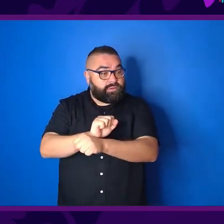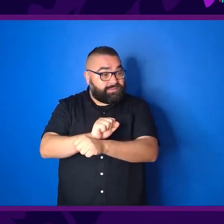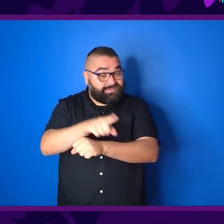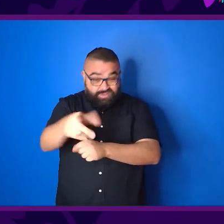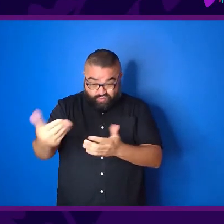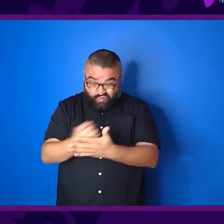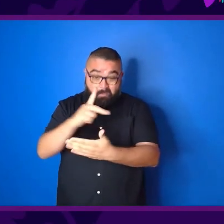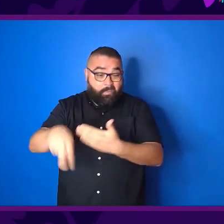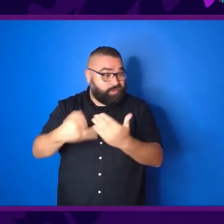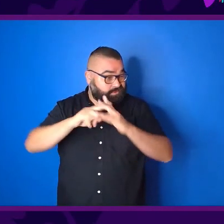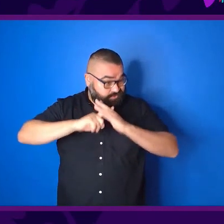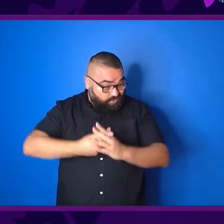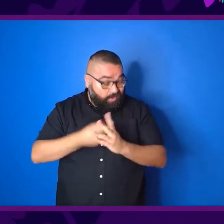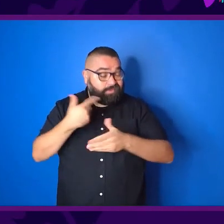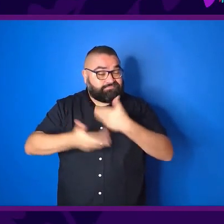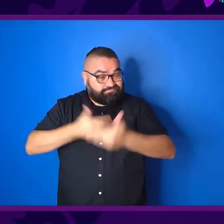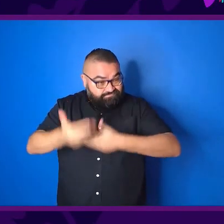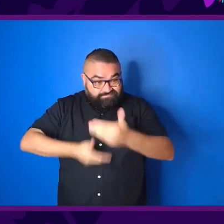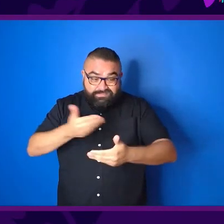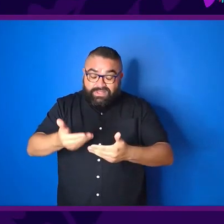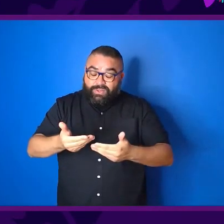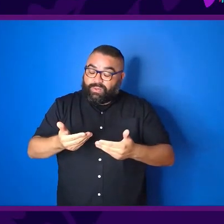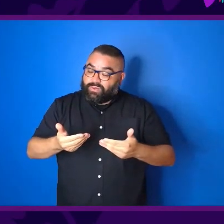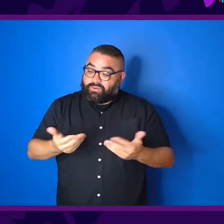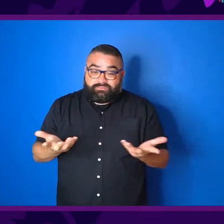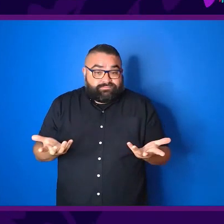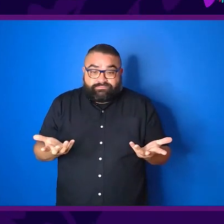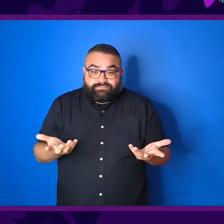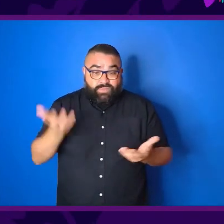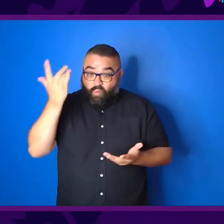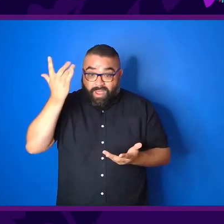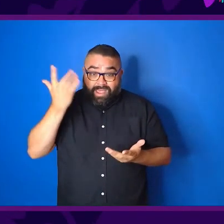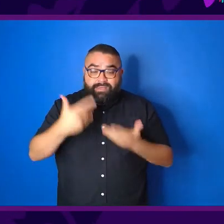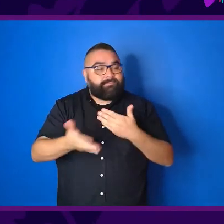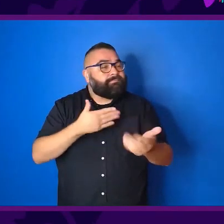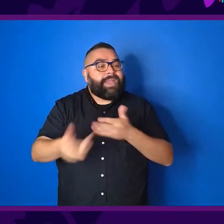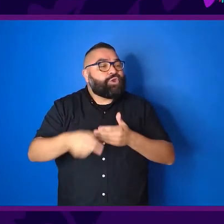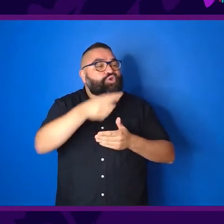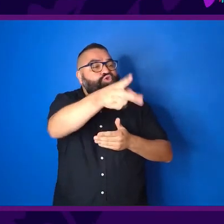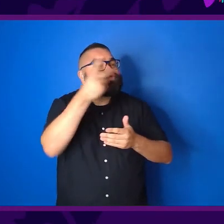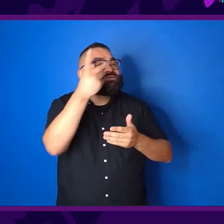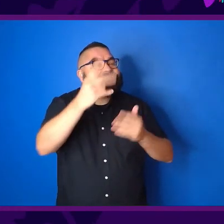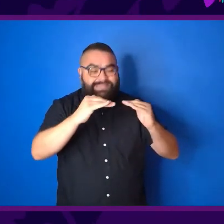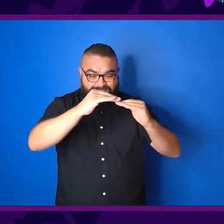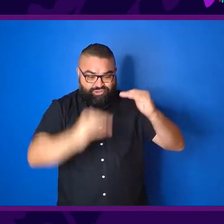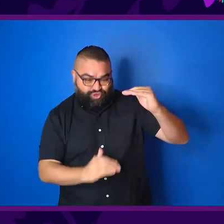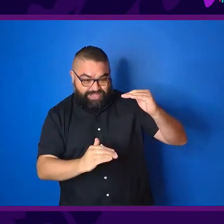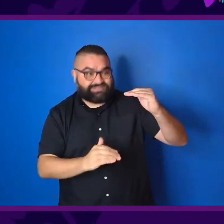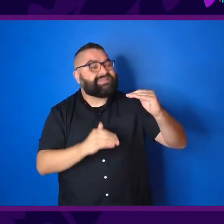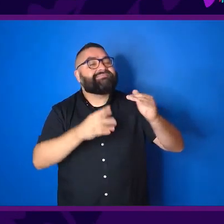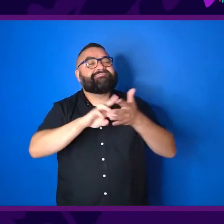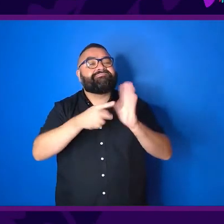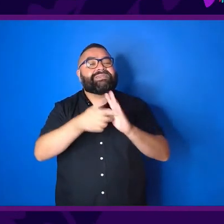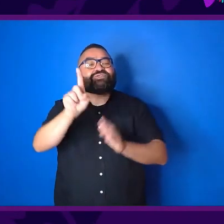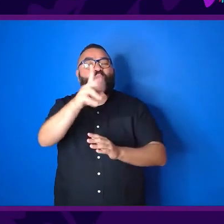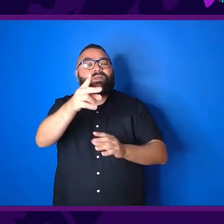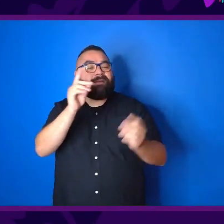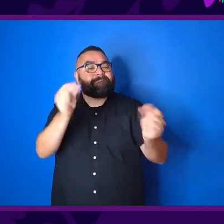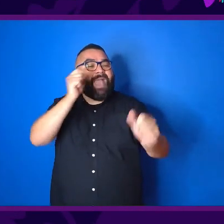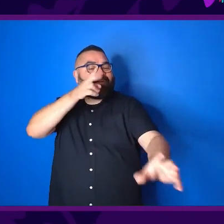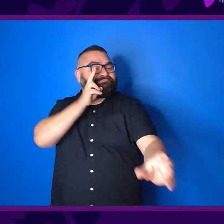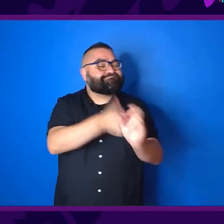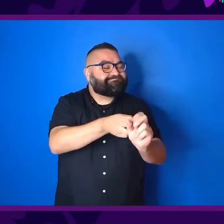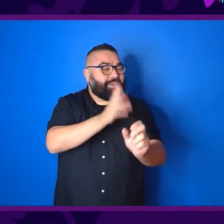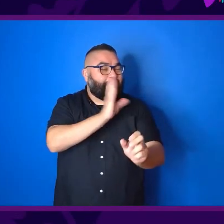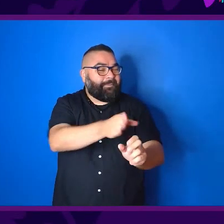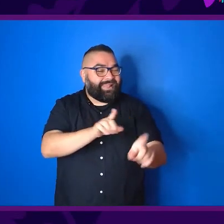this new arena, because wherever there's injustice, Dolores Huerta is going to be there at your side. So happy to be with